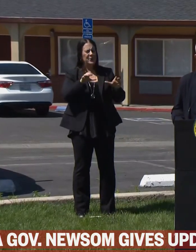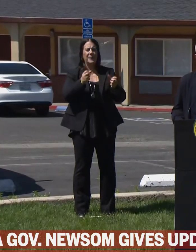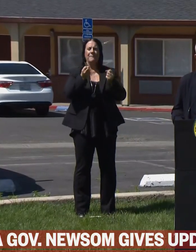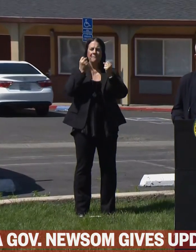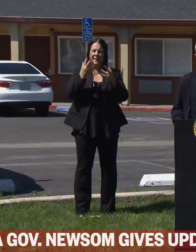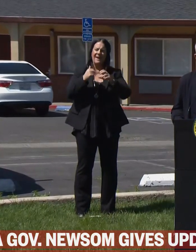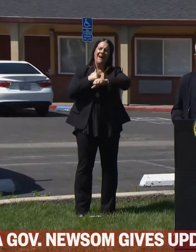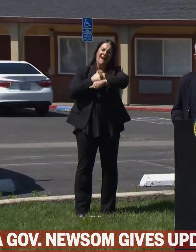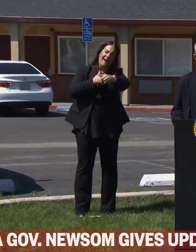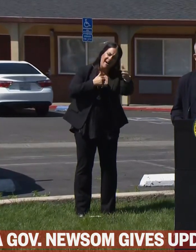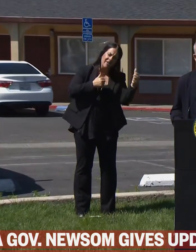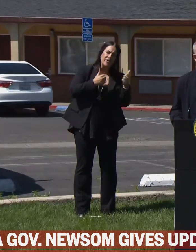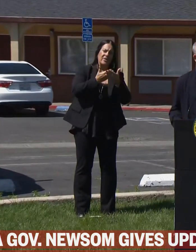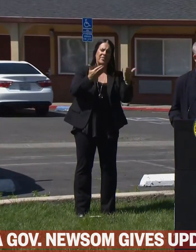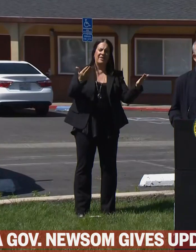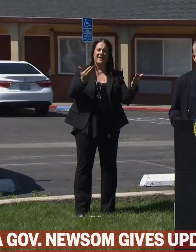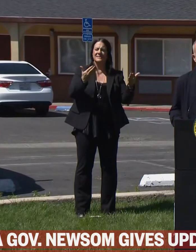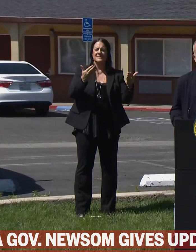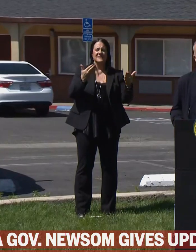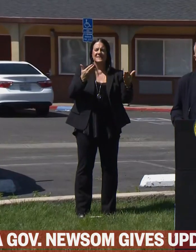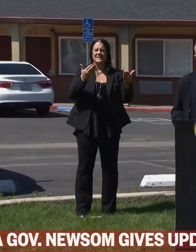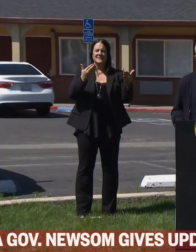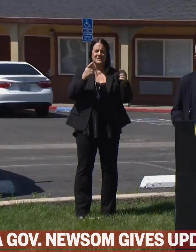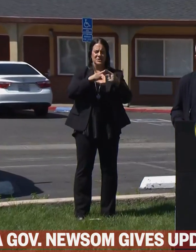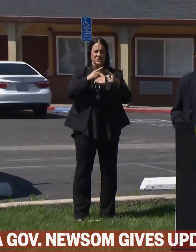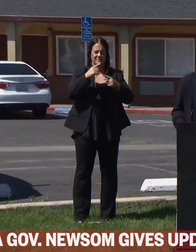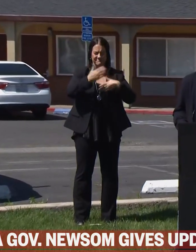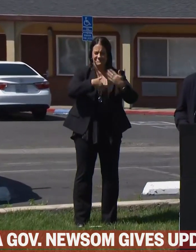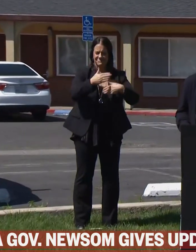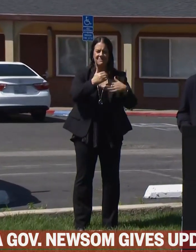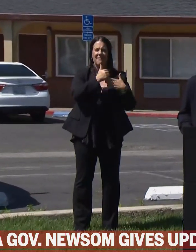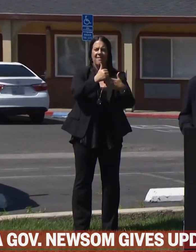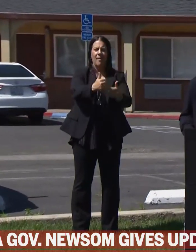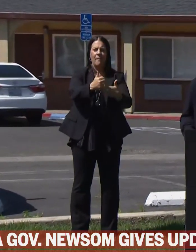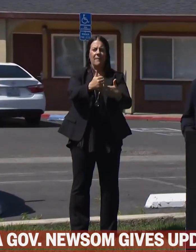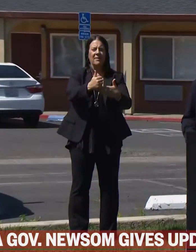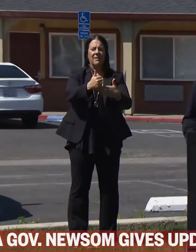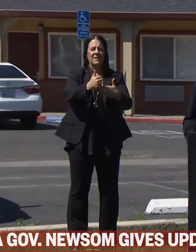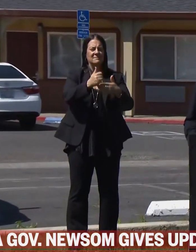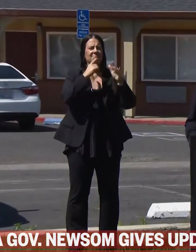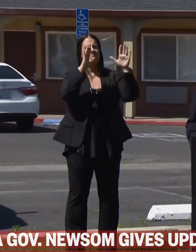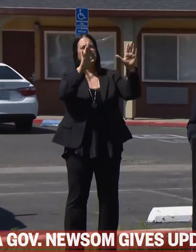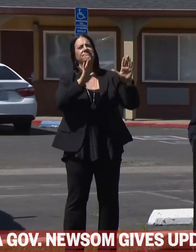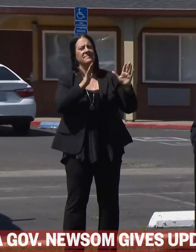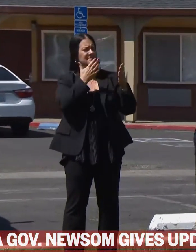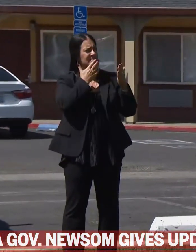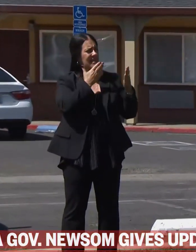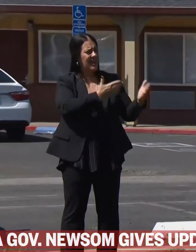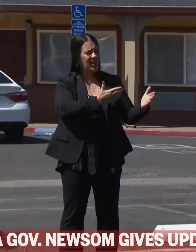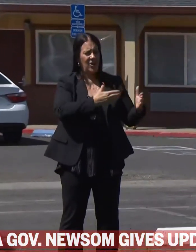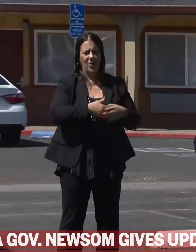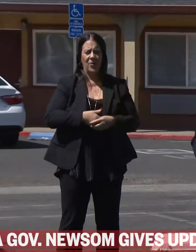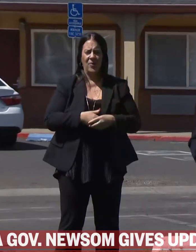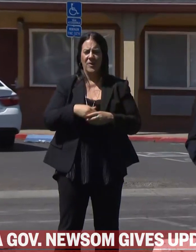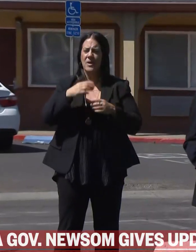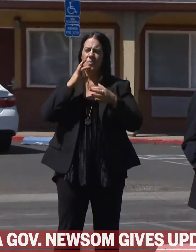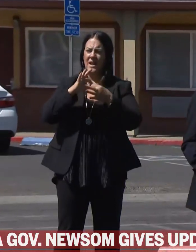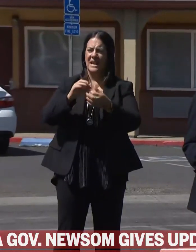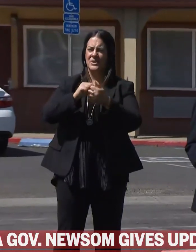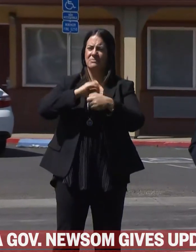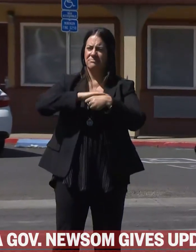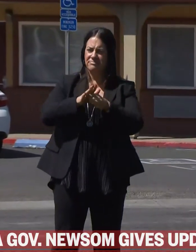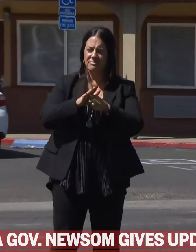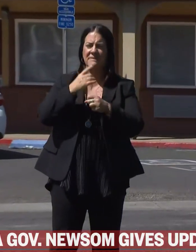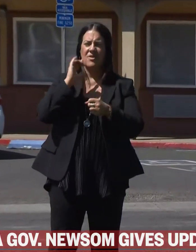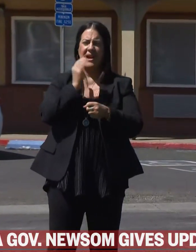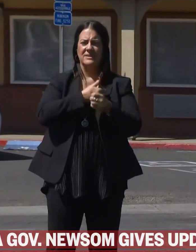this unprecedented situation. So thank you. It was a little less than 8 weeks ago, I believe,